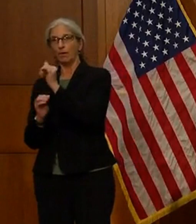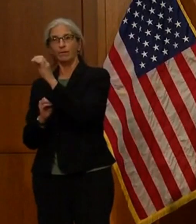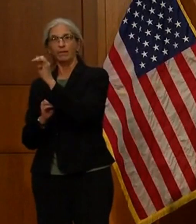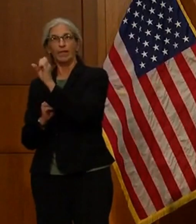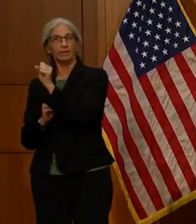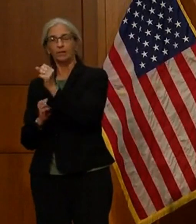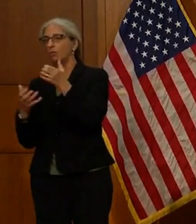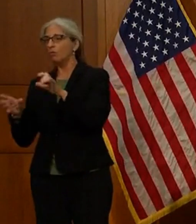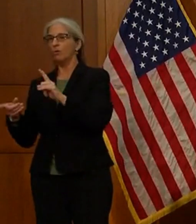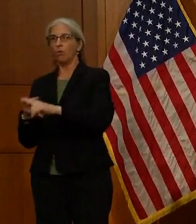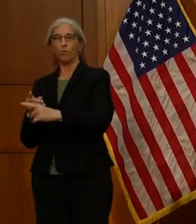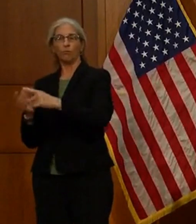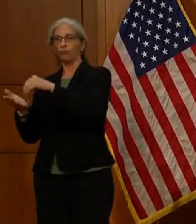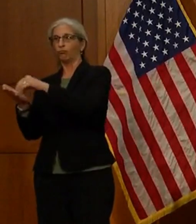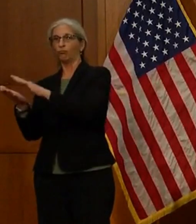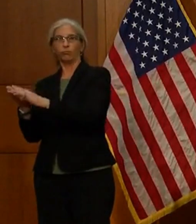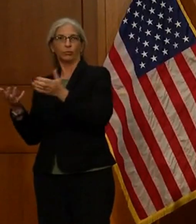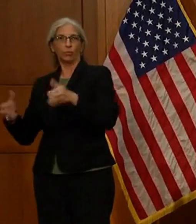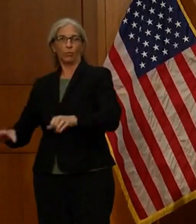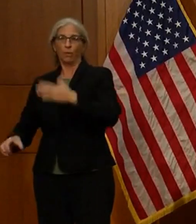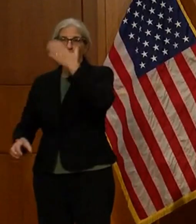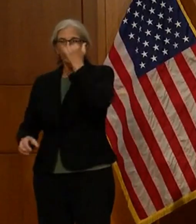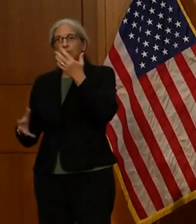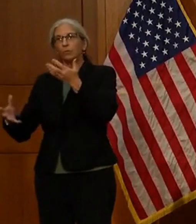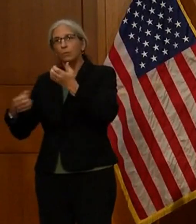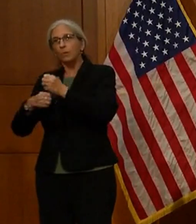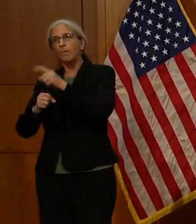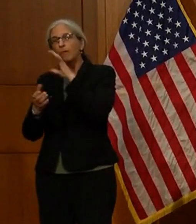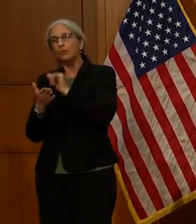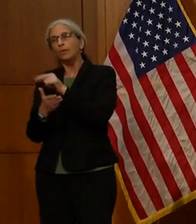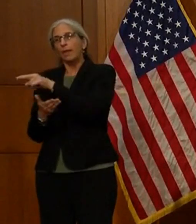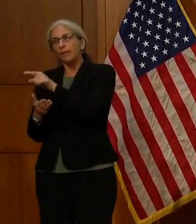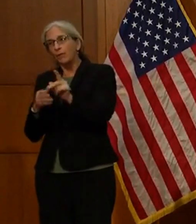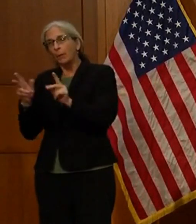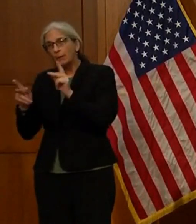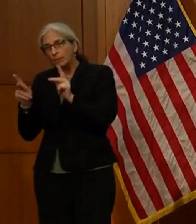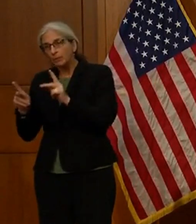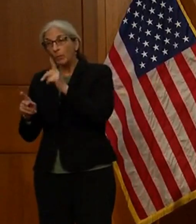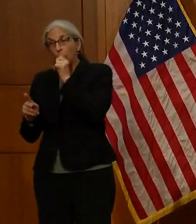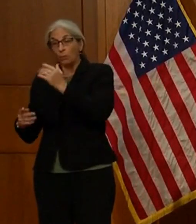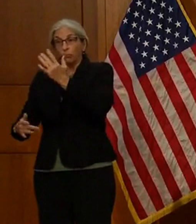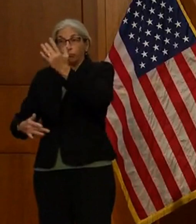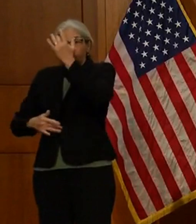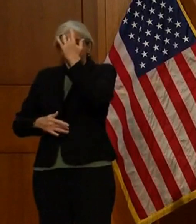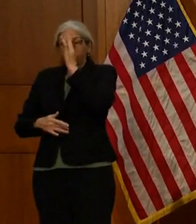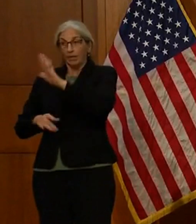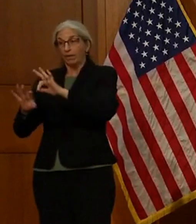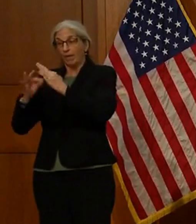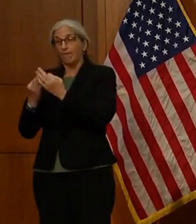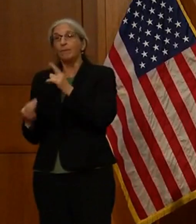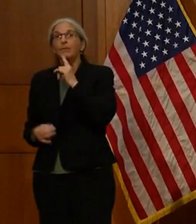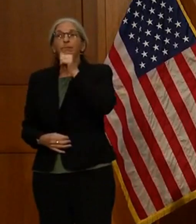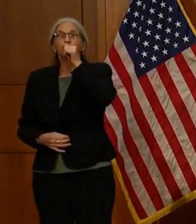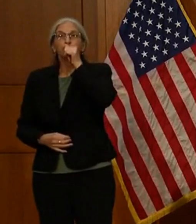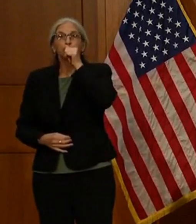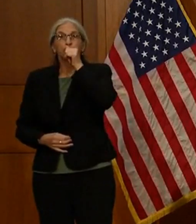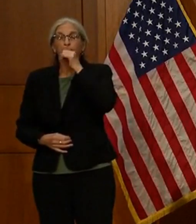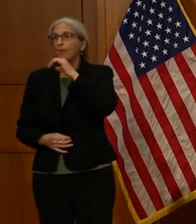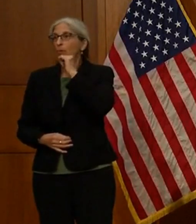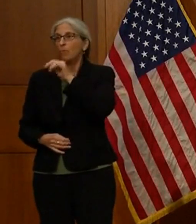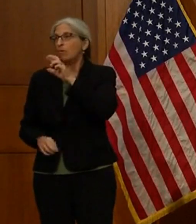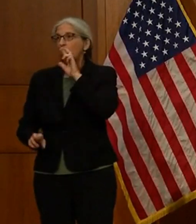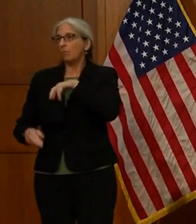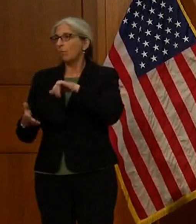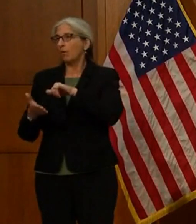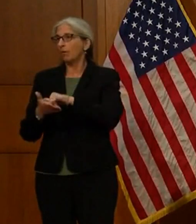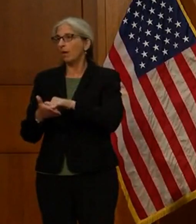order to protect the anonymity of those patients and their families, we don't report that data. And